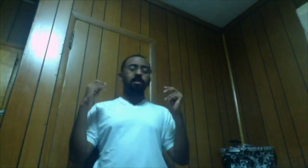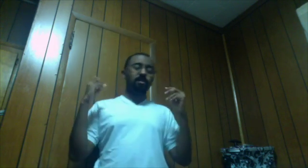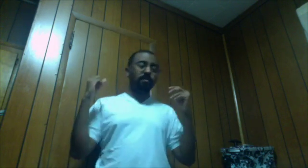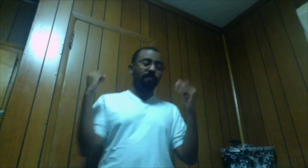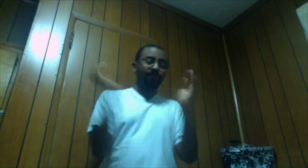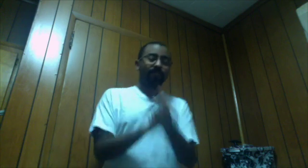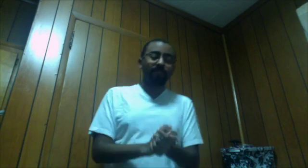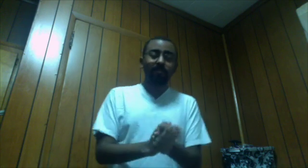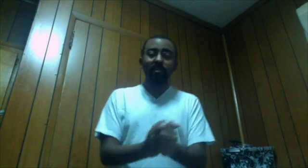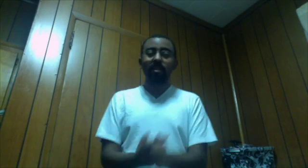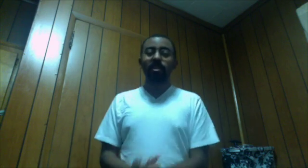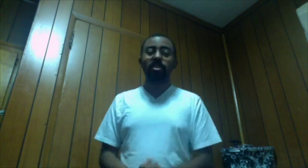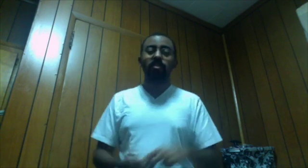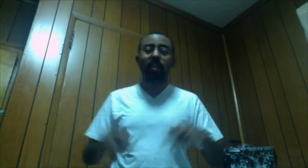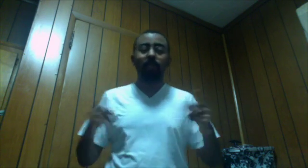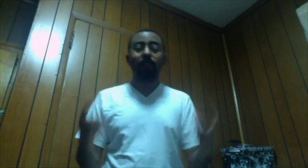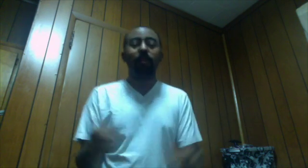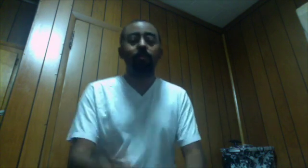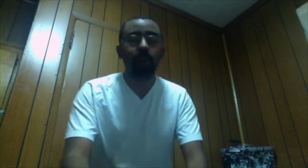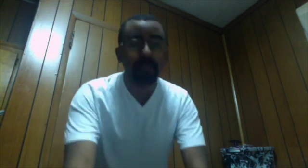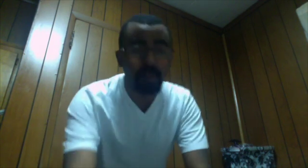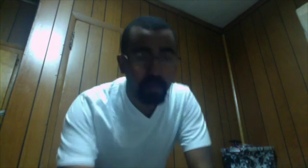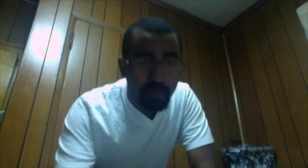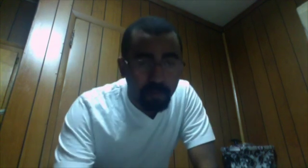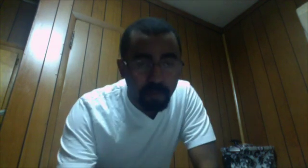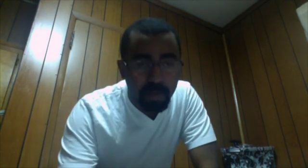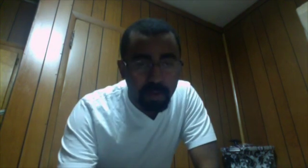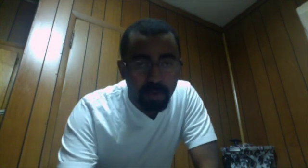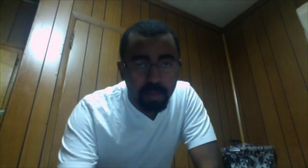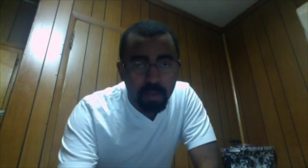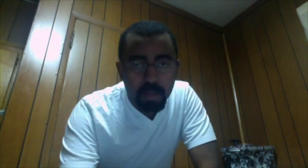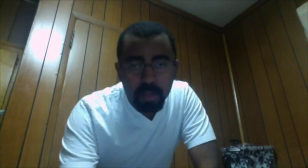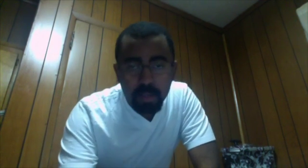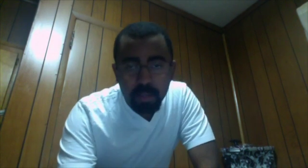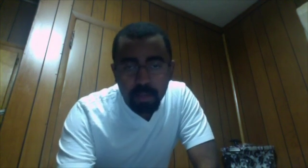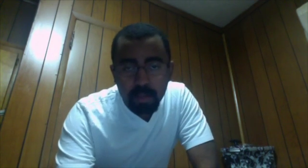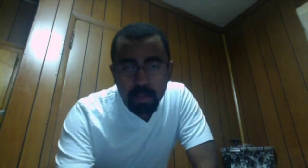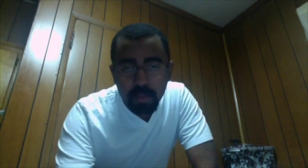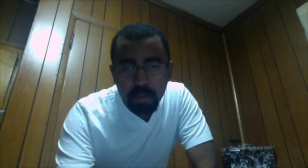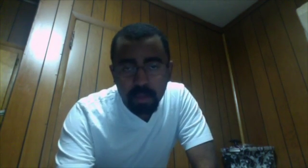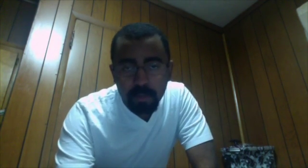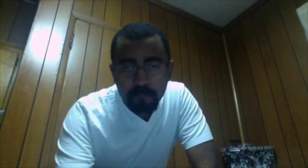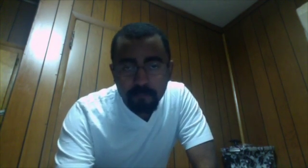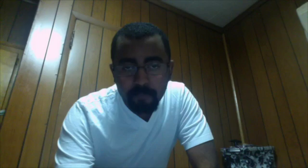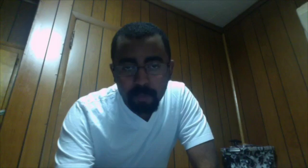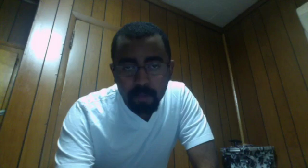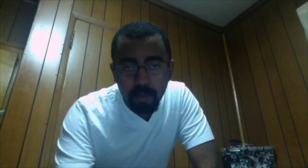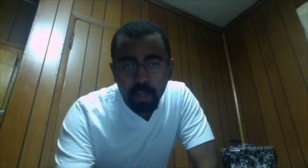So, let me just try and wrap up one more before we go into thing.